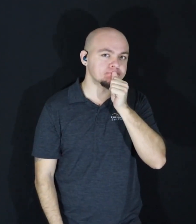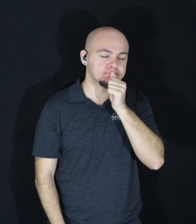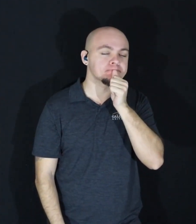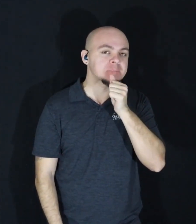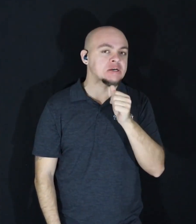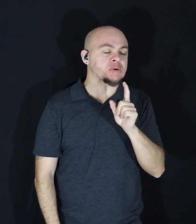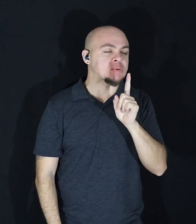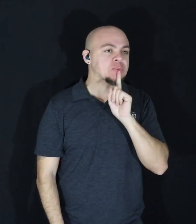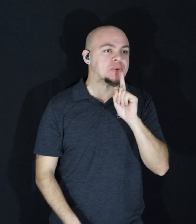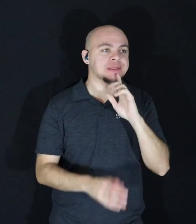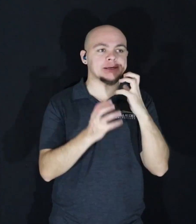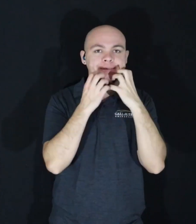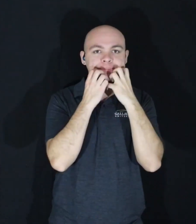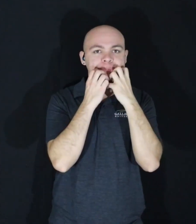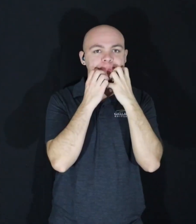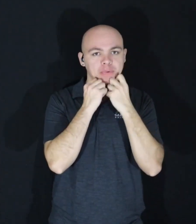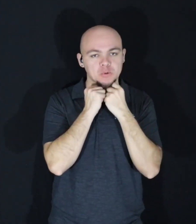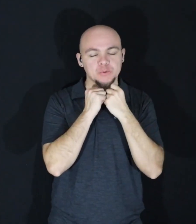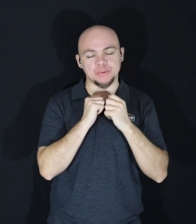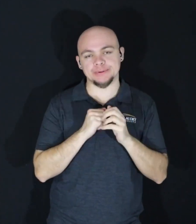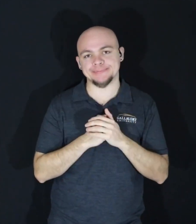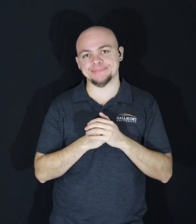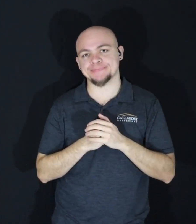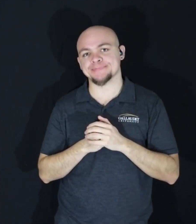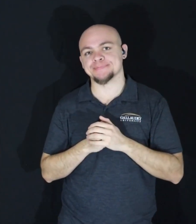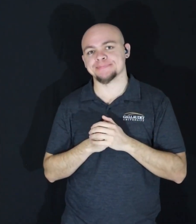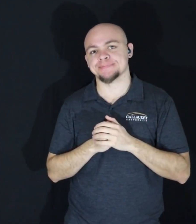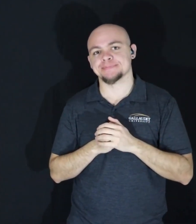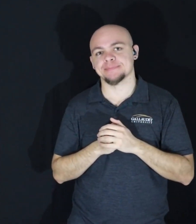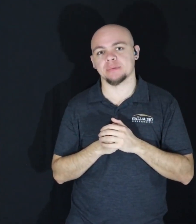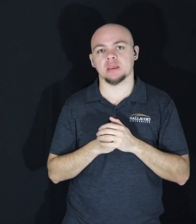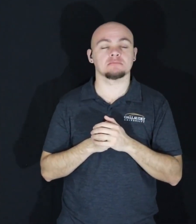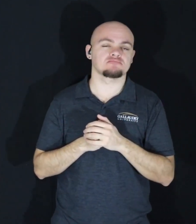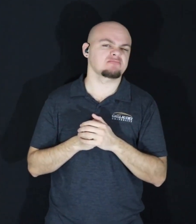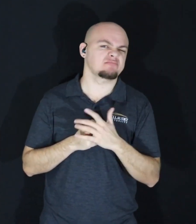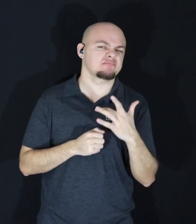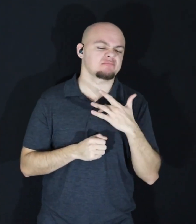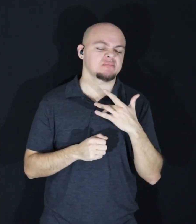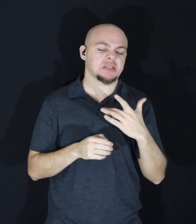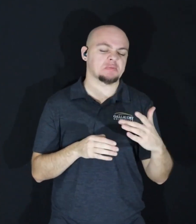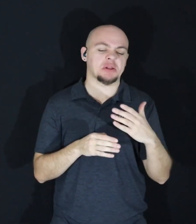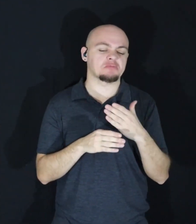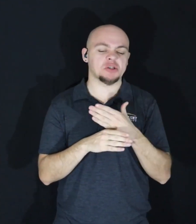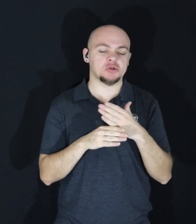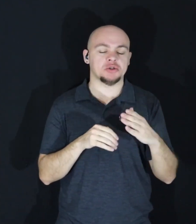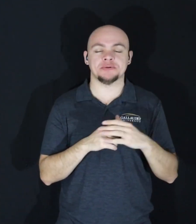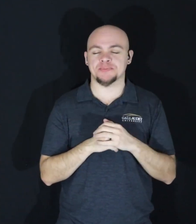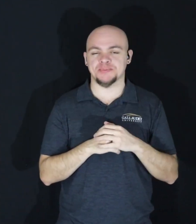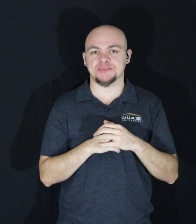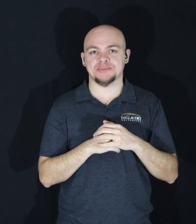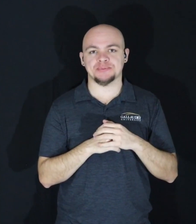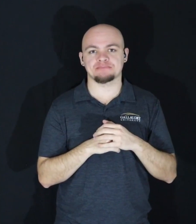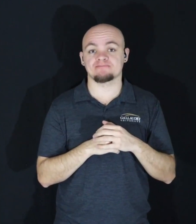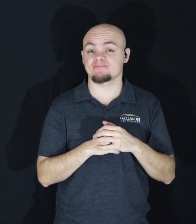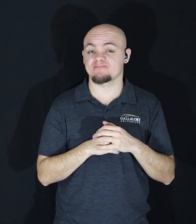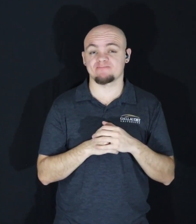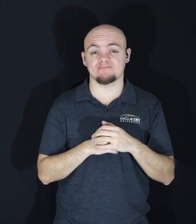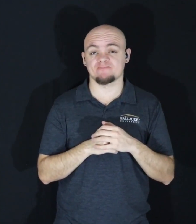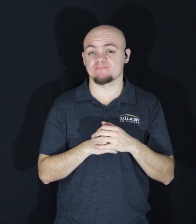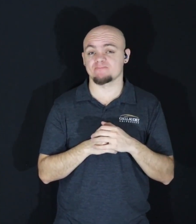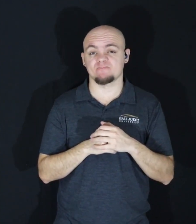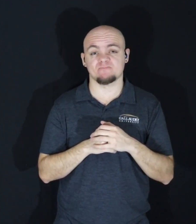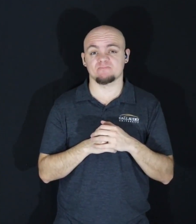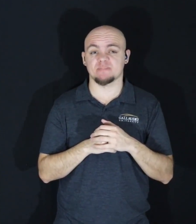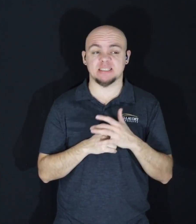and dear to our hearts. One that we do not like to share, and one that we really don't even want to say